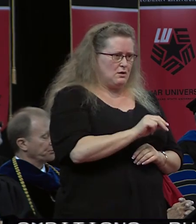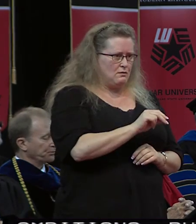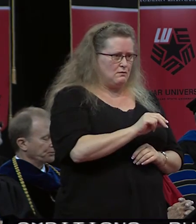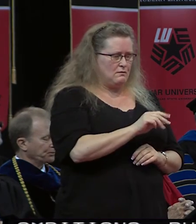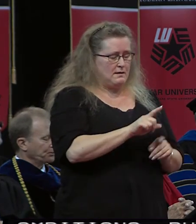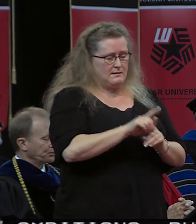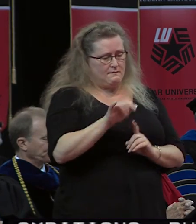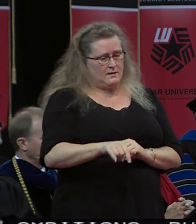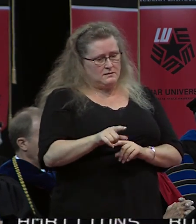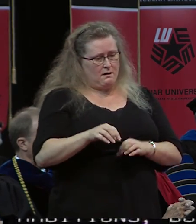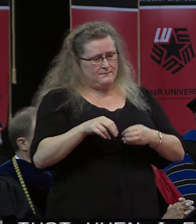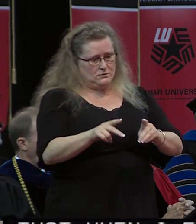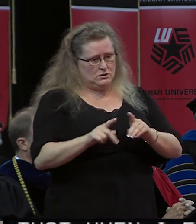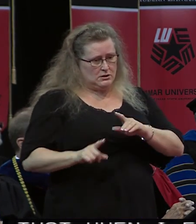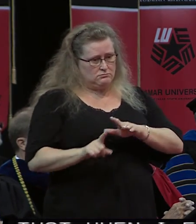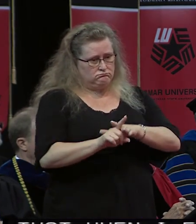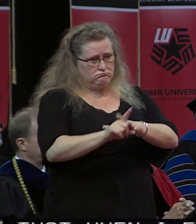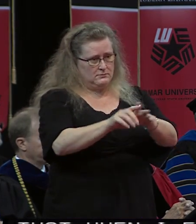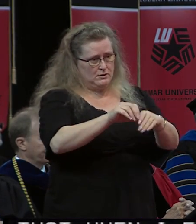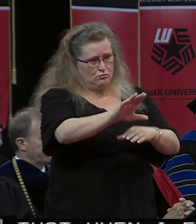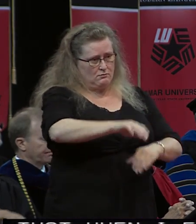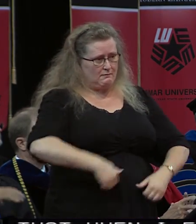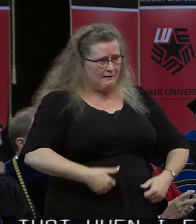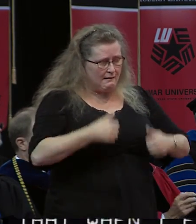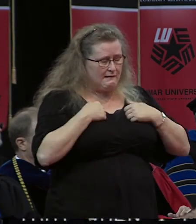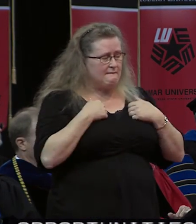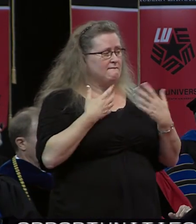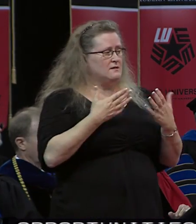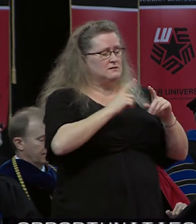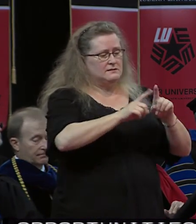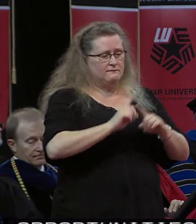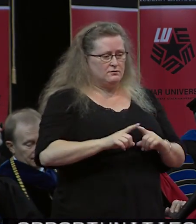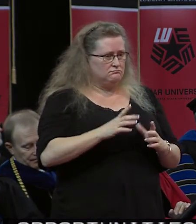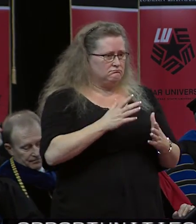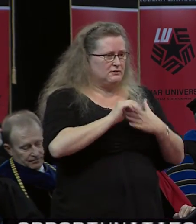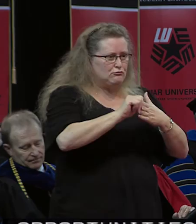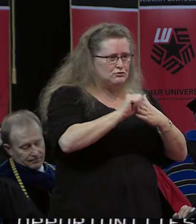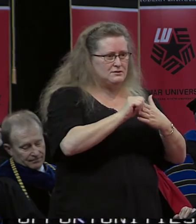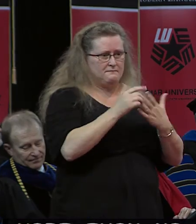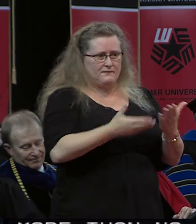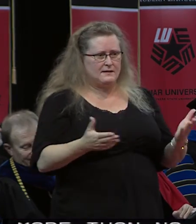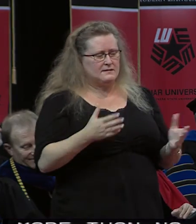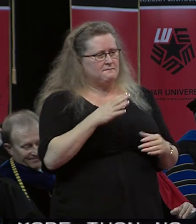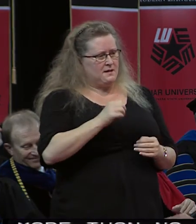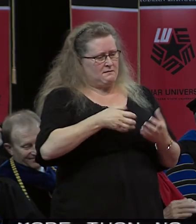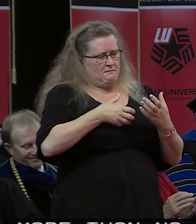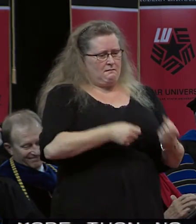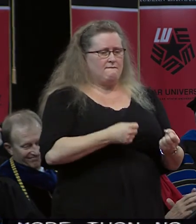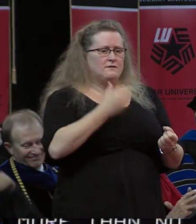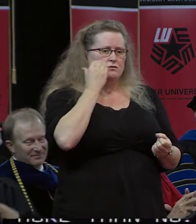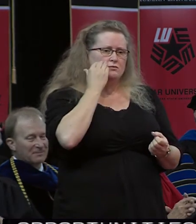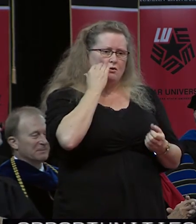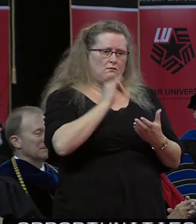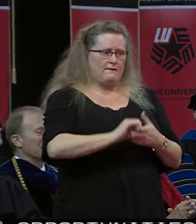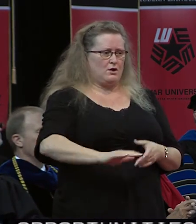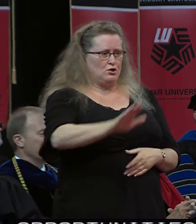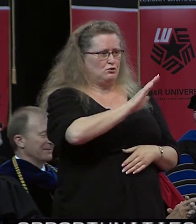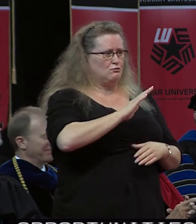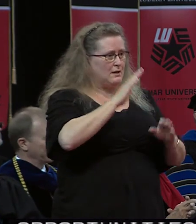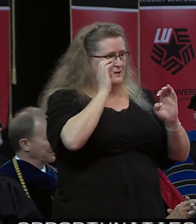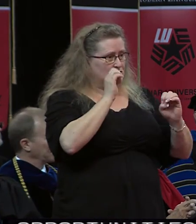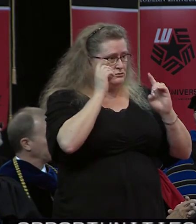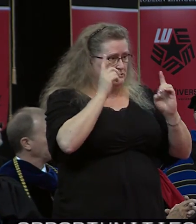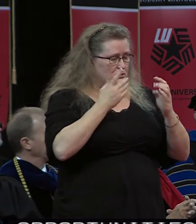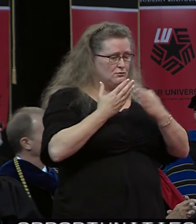these opportunities arise in your life and during your leadership journey, be confident knowing that your education